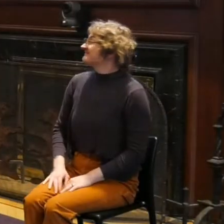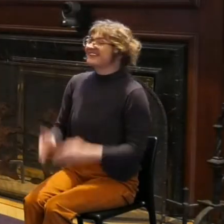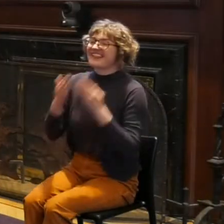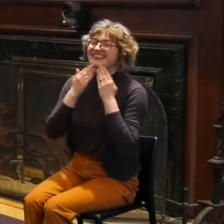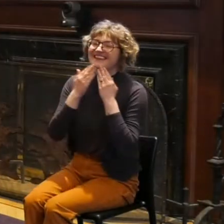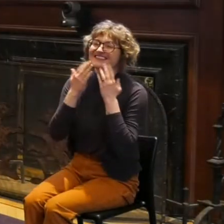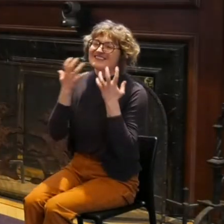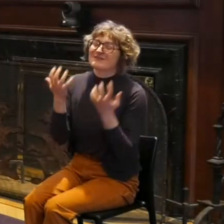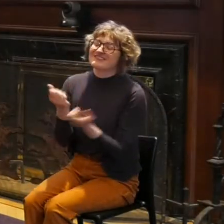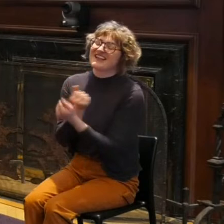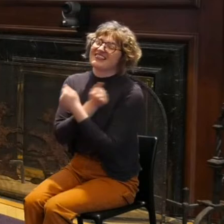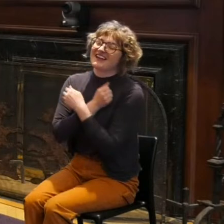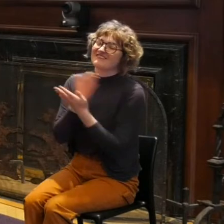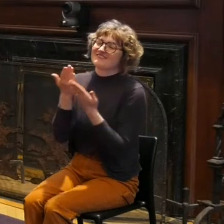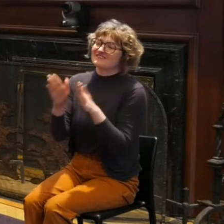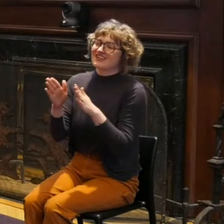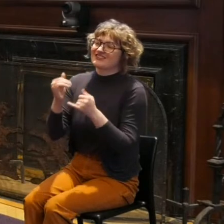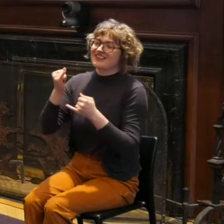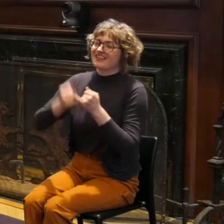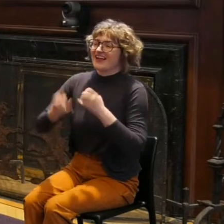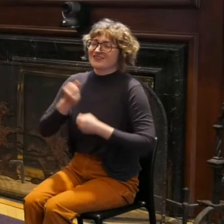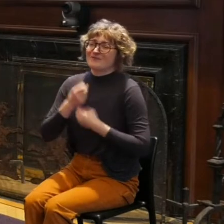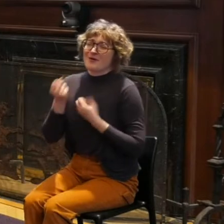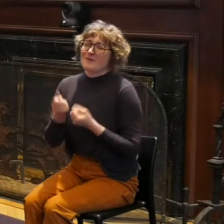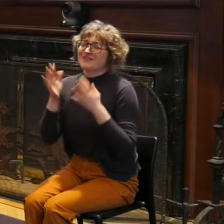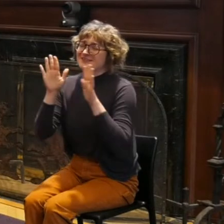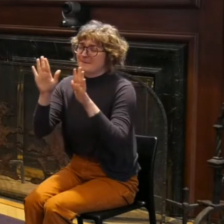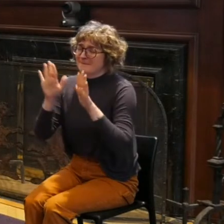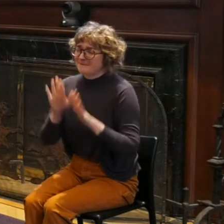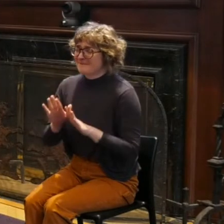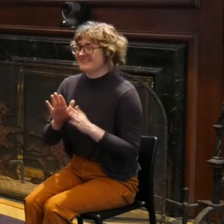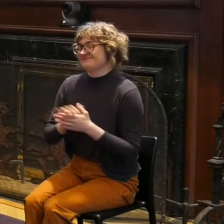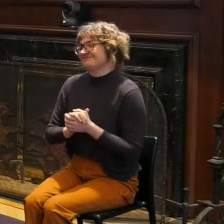Thank you. I love that ending of that last poem. That was great, Ed.